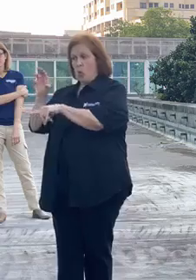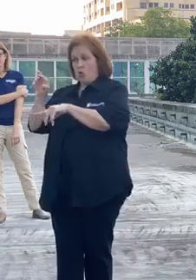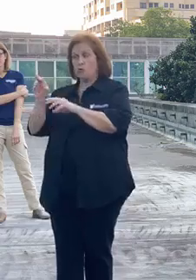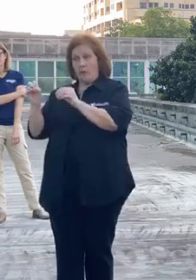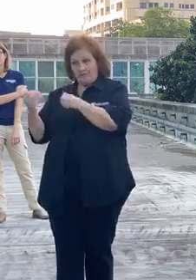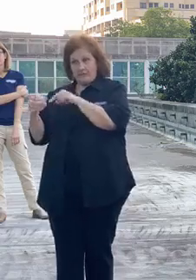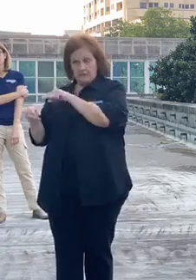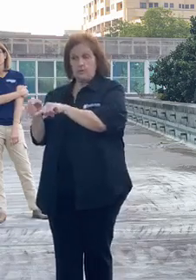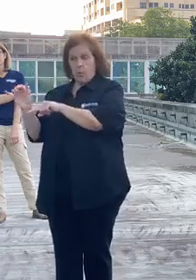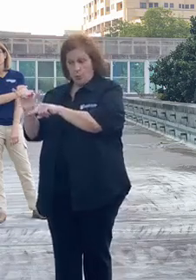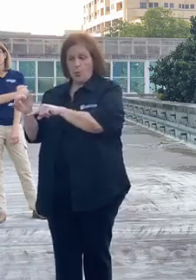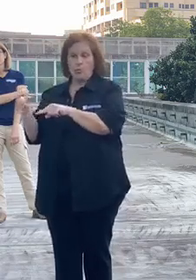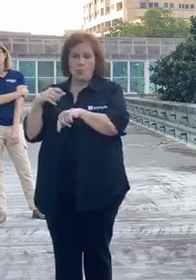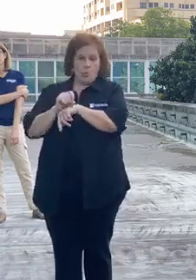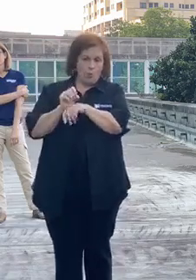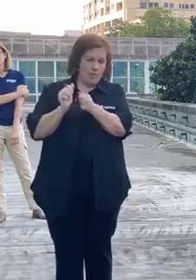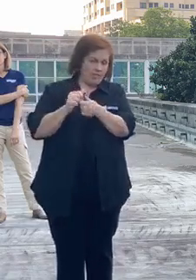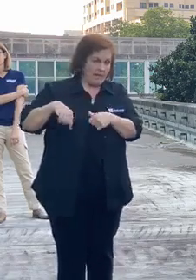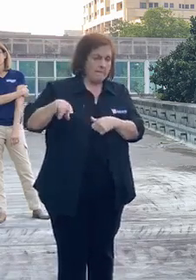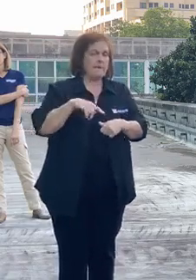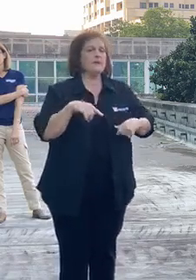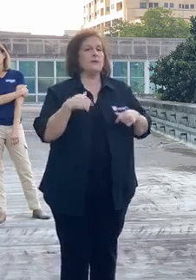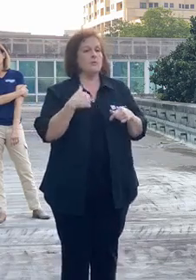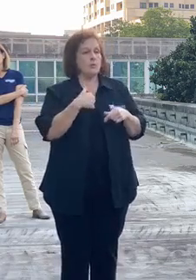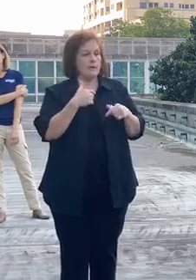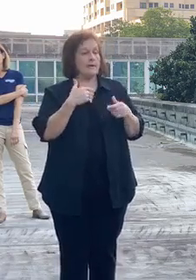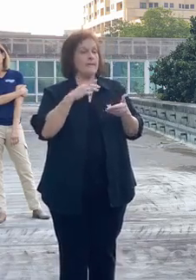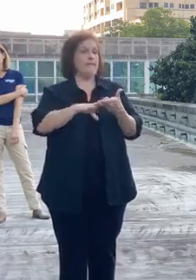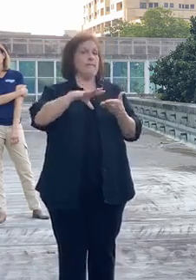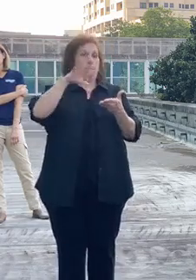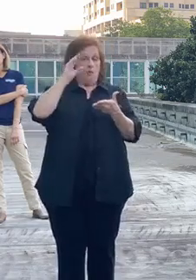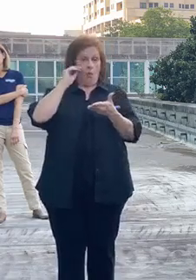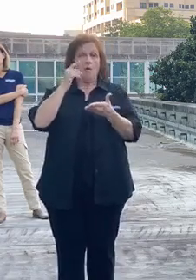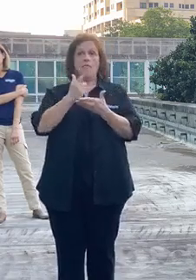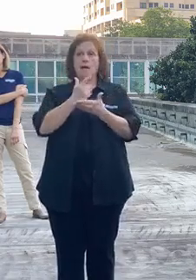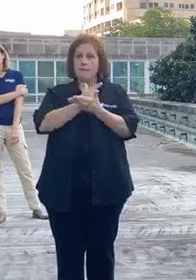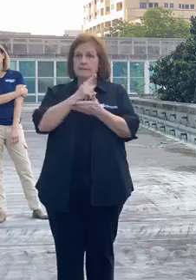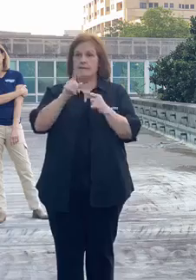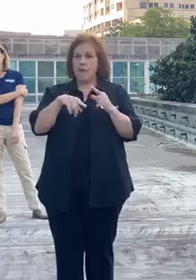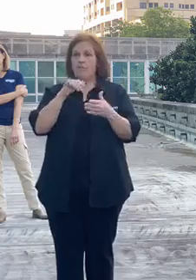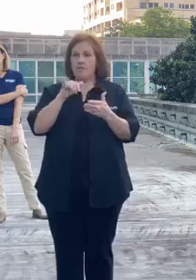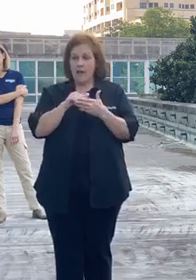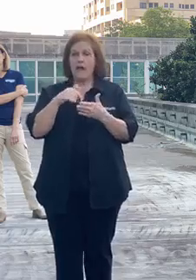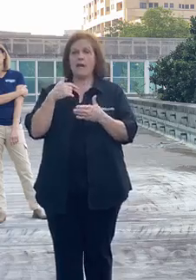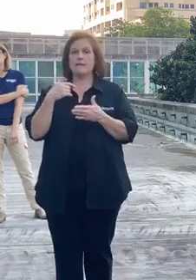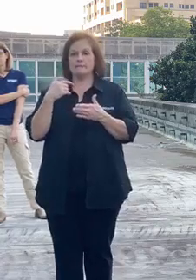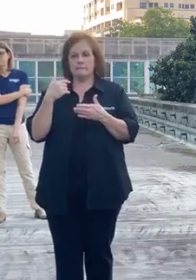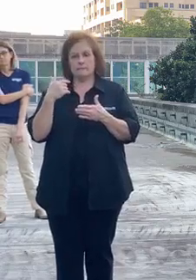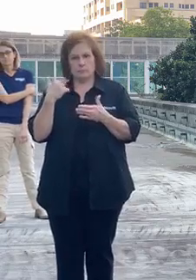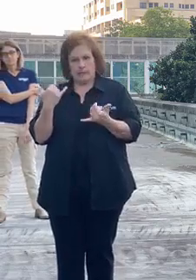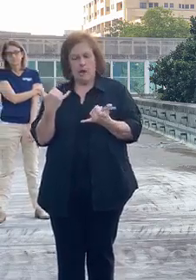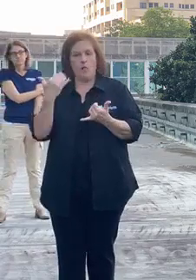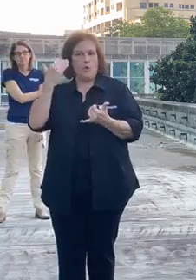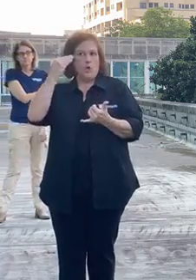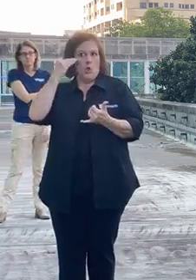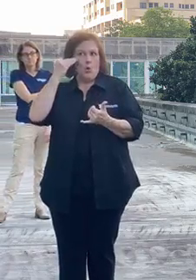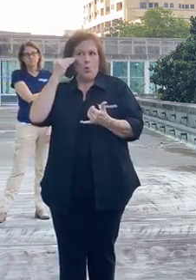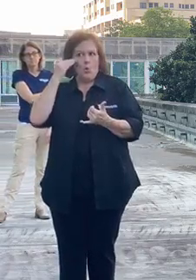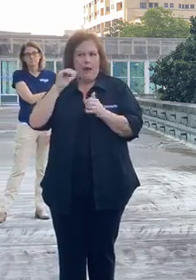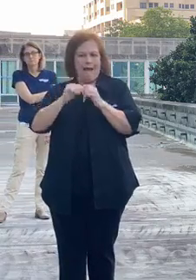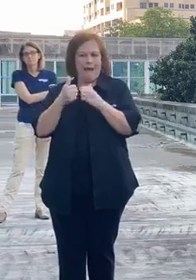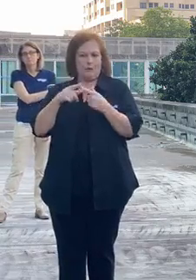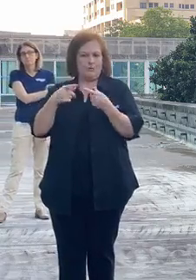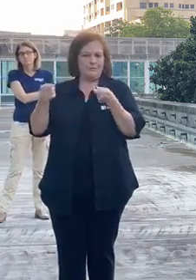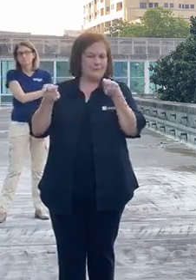reality. We've been through it before, and there were some serious lessons learned from that, which I believe will put us in a better place this time dealing with